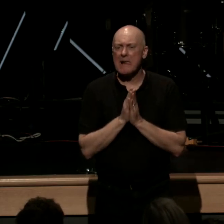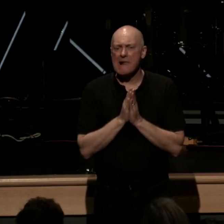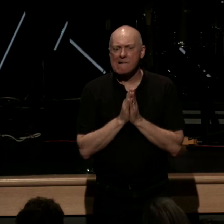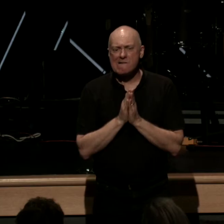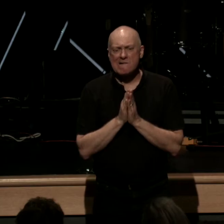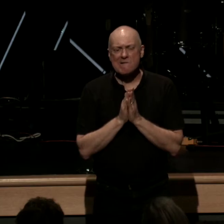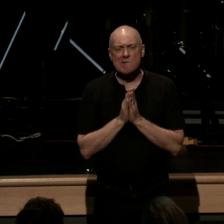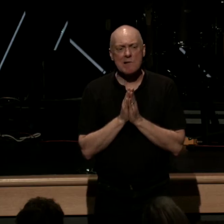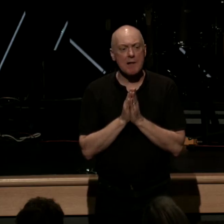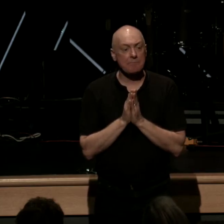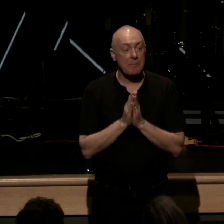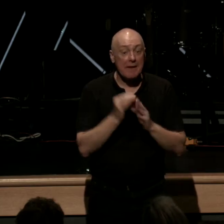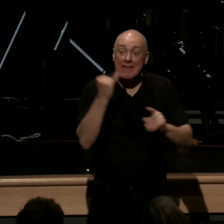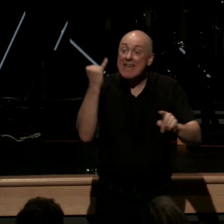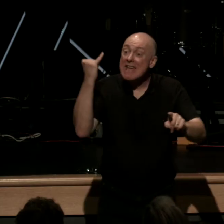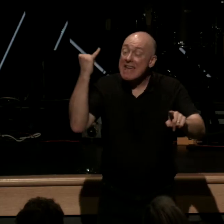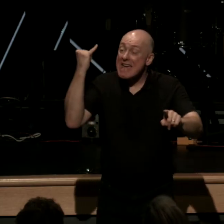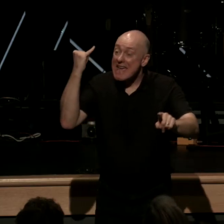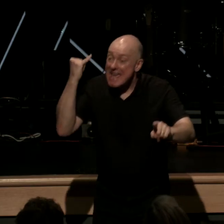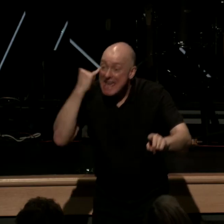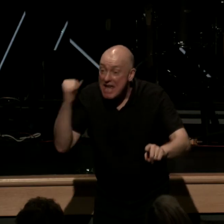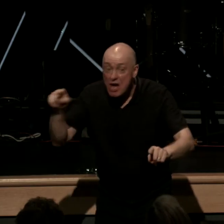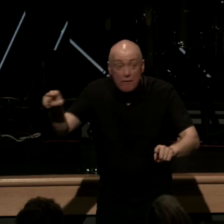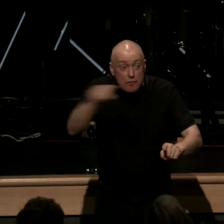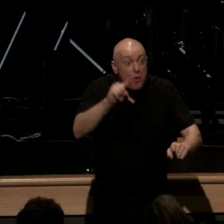and so if you believe that